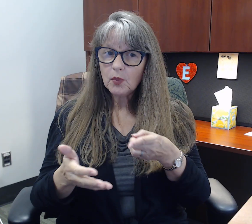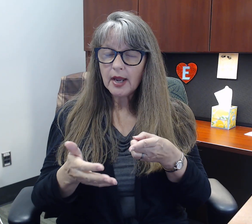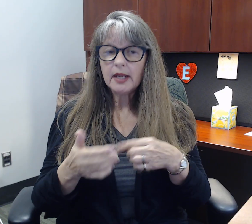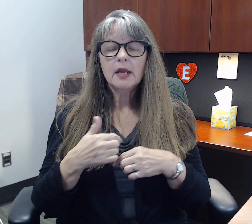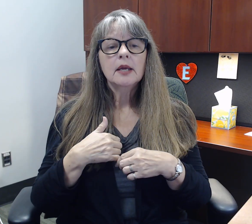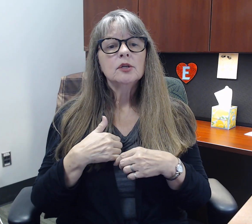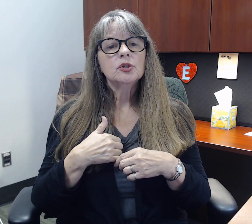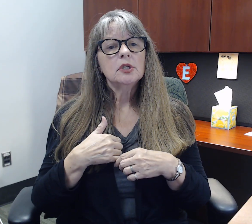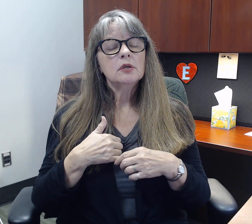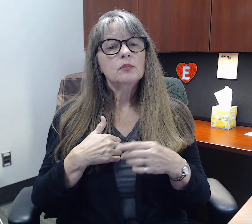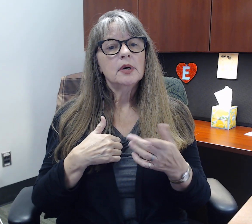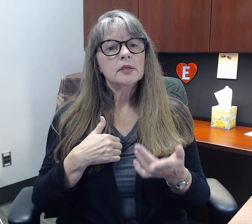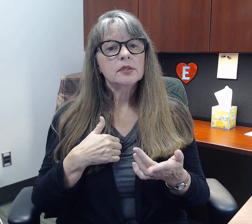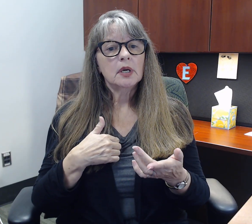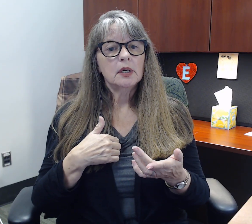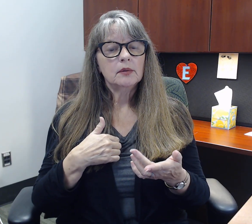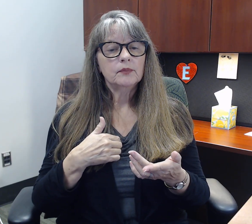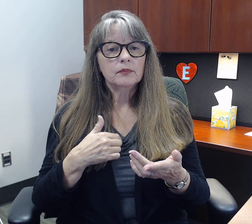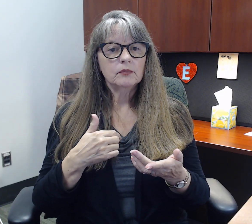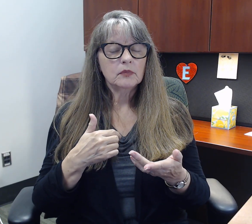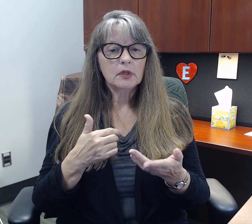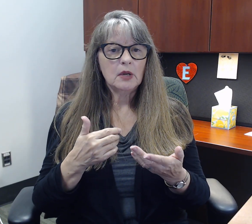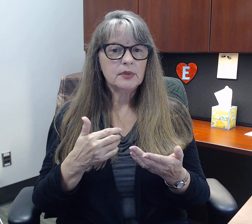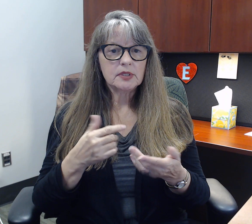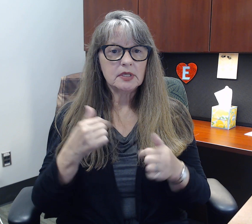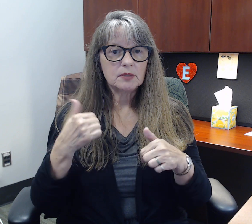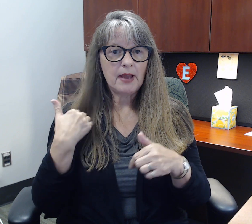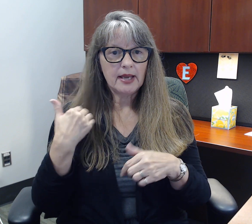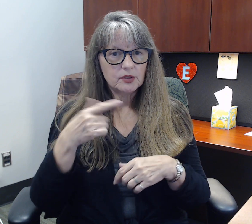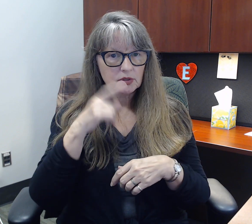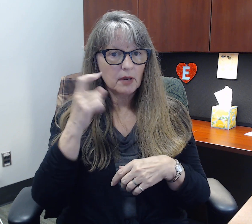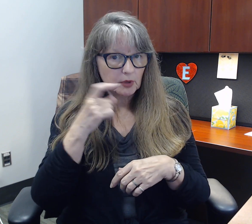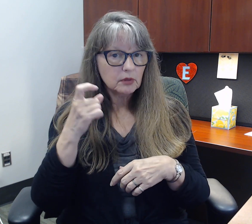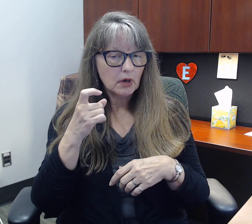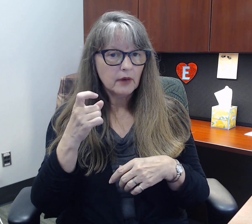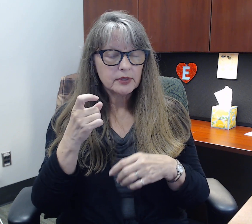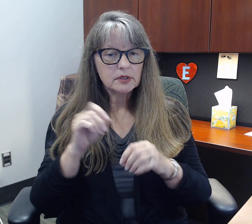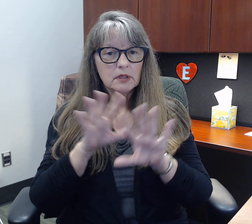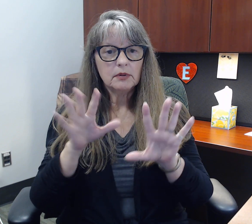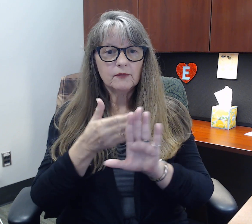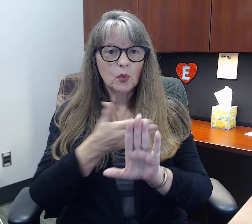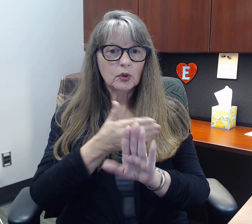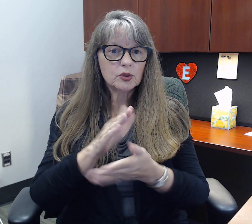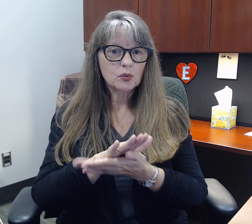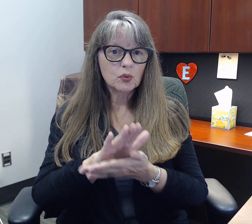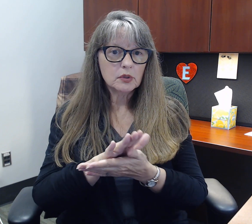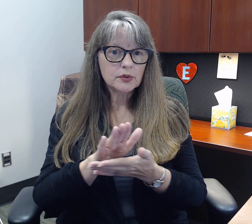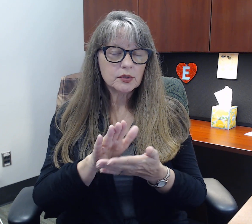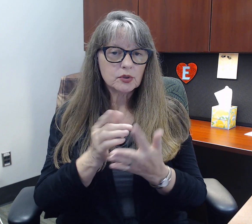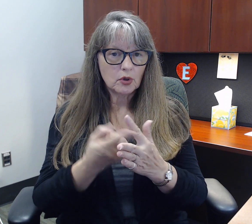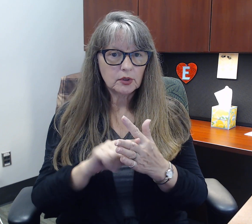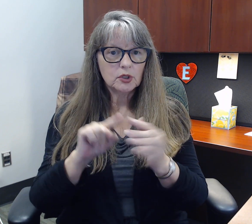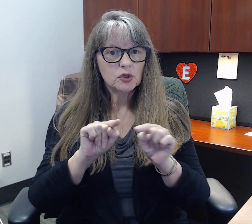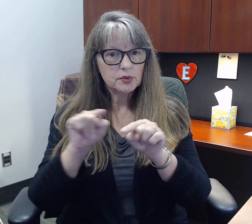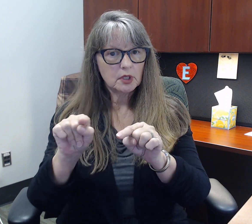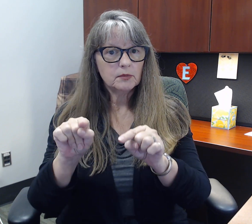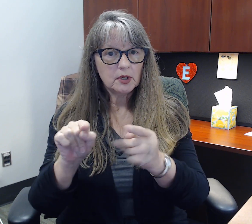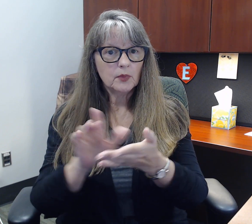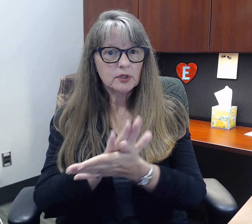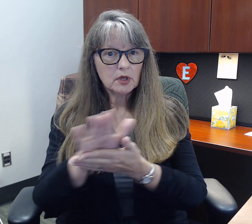Anyway, she was, it was this past summer, obviously before school started, and she was going to be going to